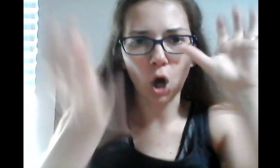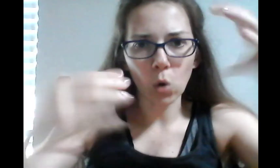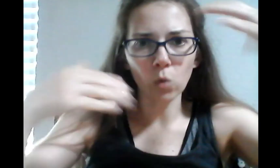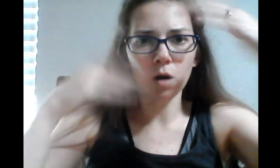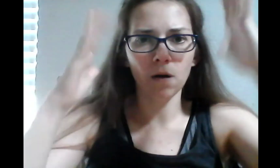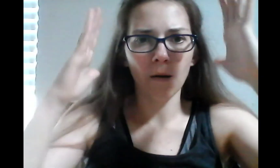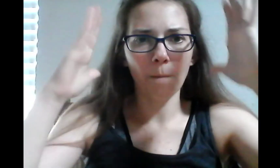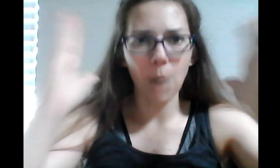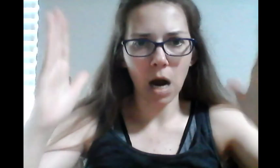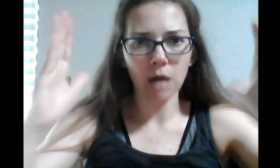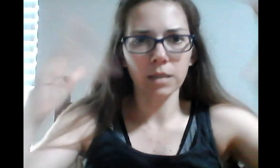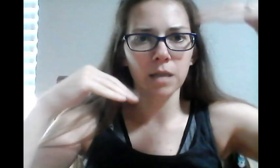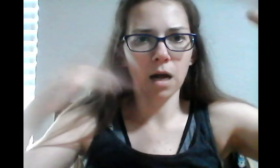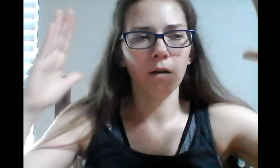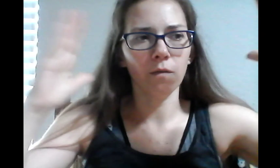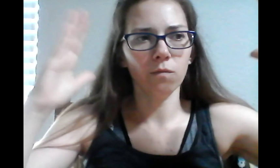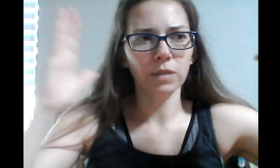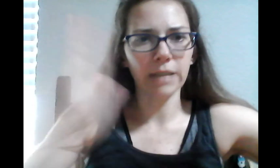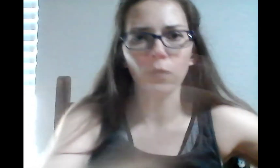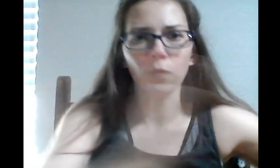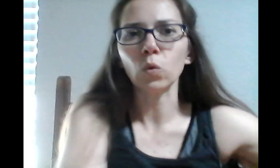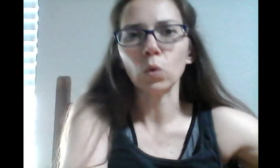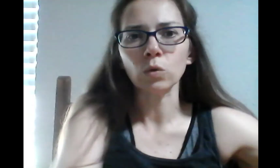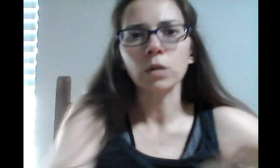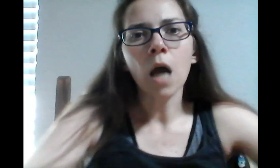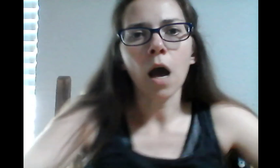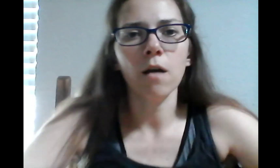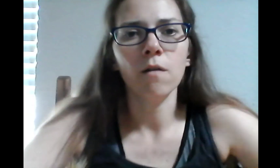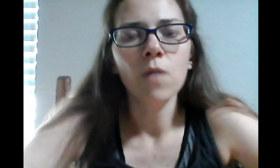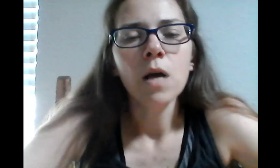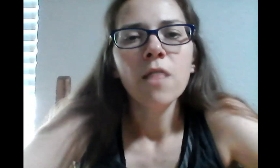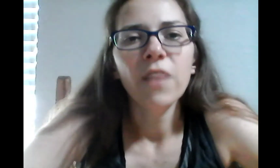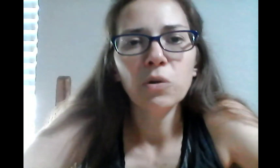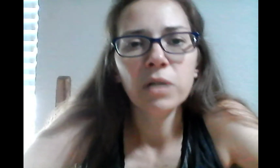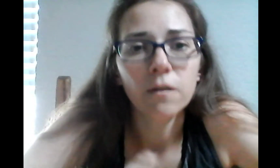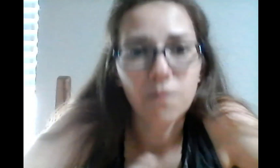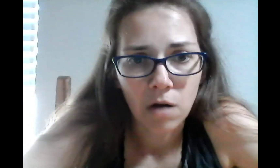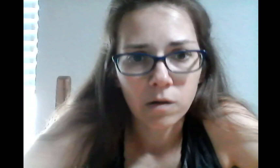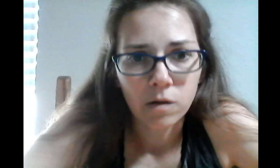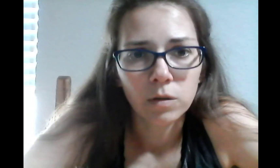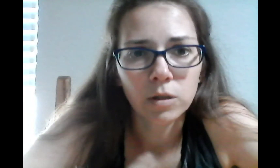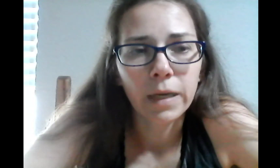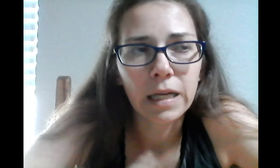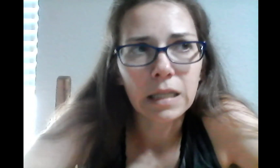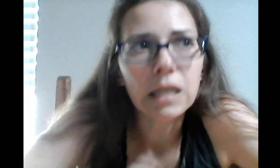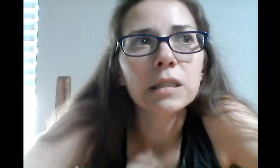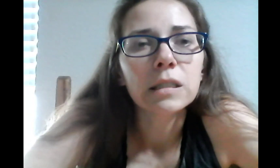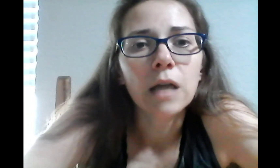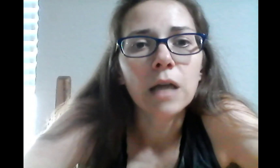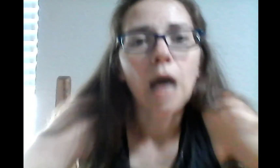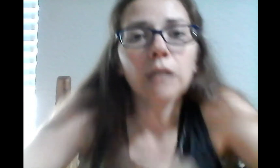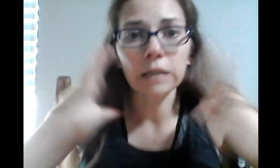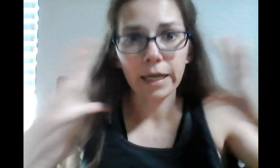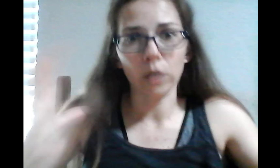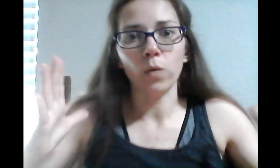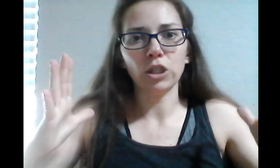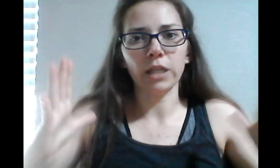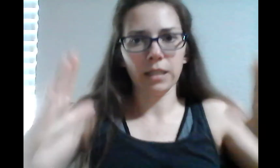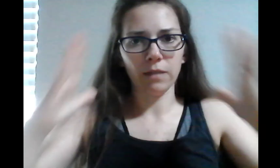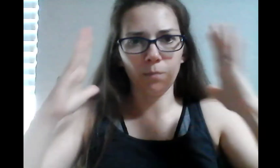own box of set of rules that you need to follow. So it is a language. It's a